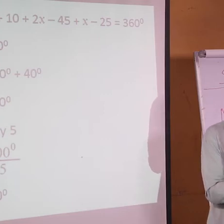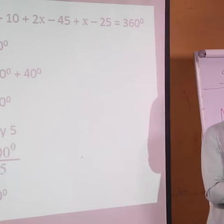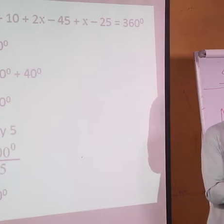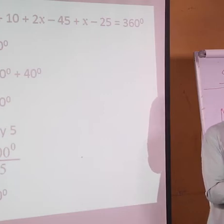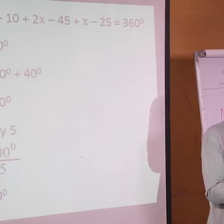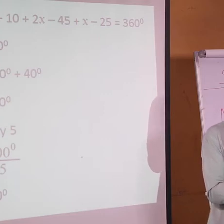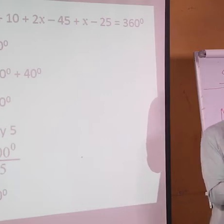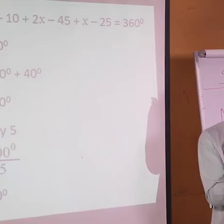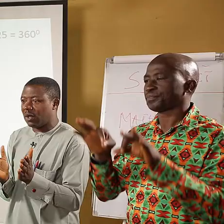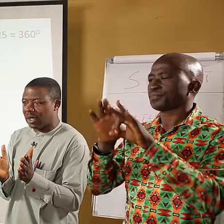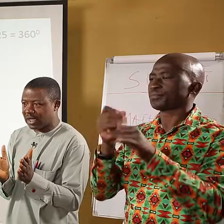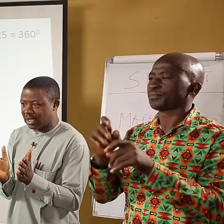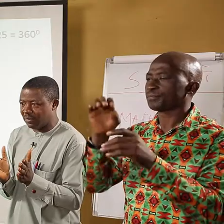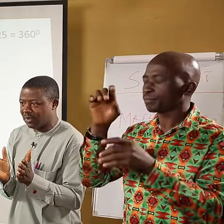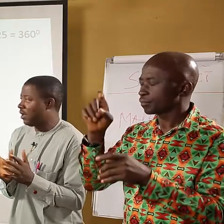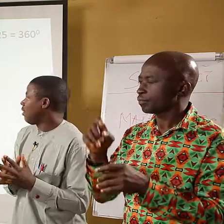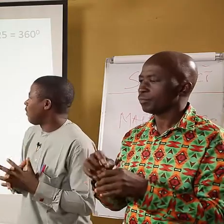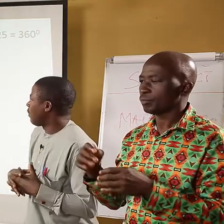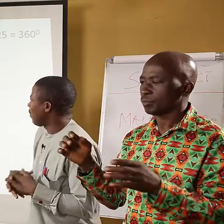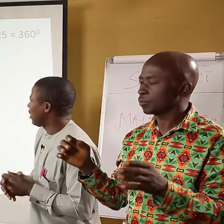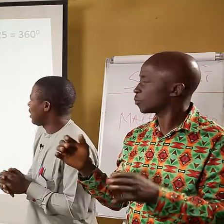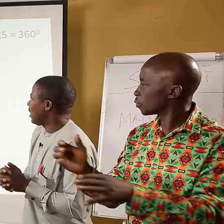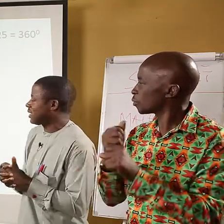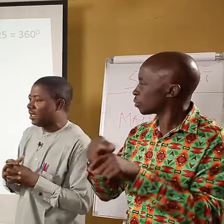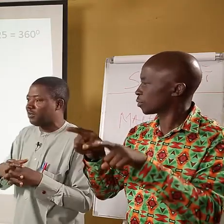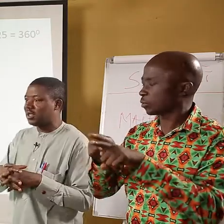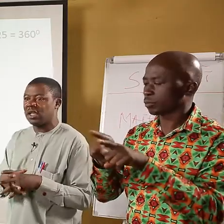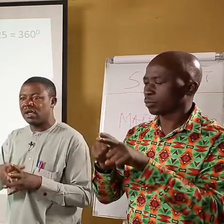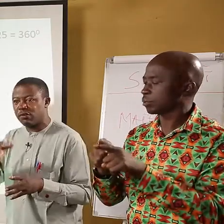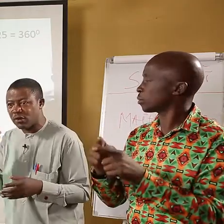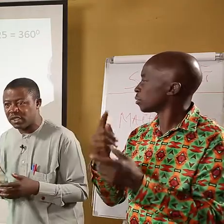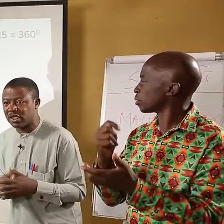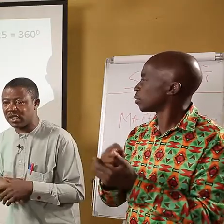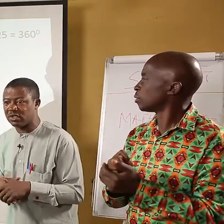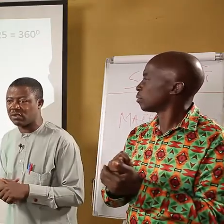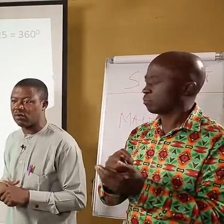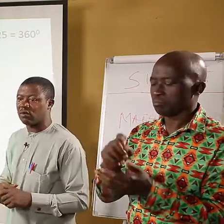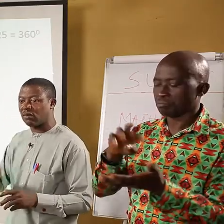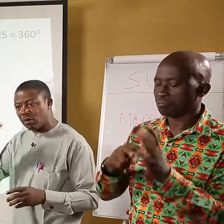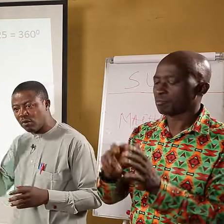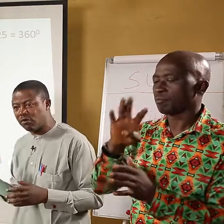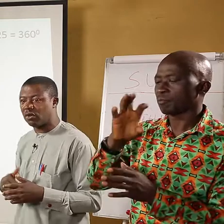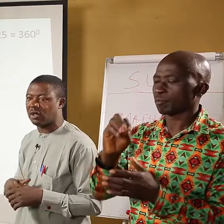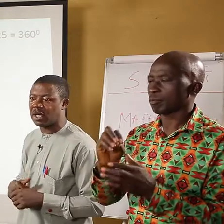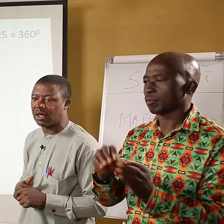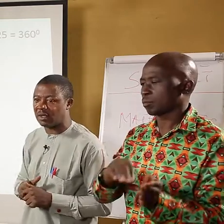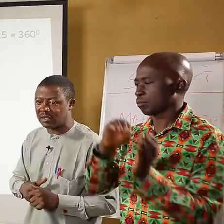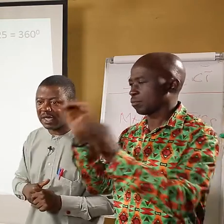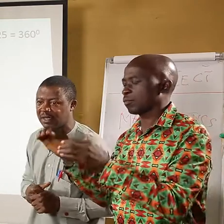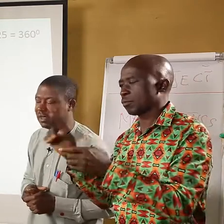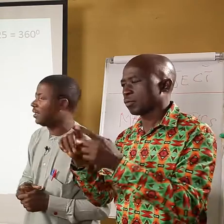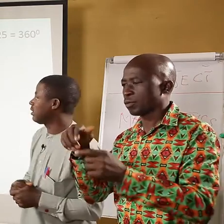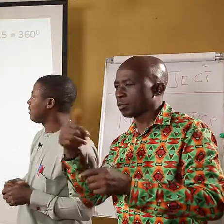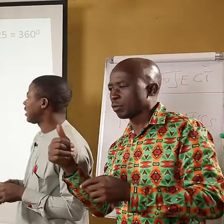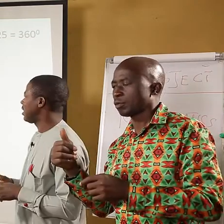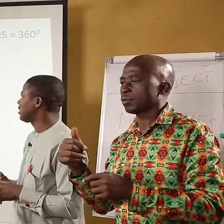of x. So we collect like terms. When we collect our like terms, the 40 degrees will move to the other